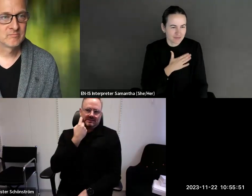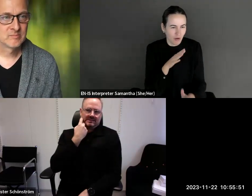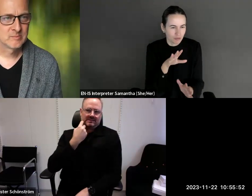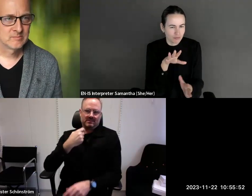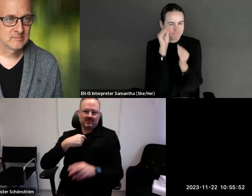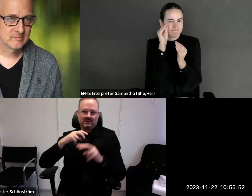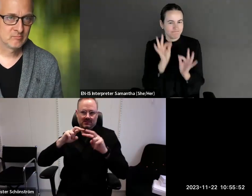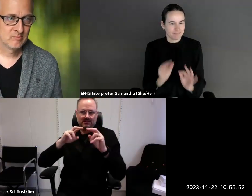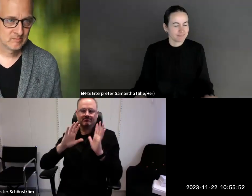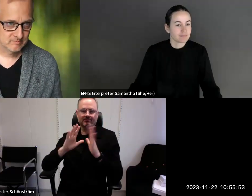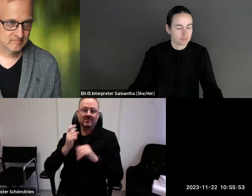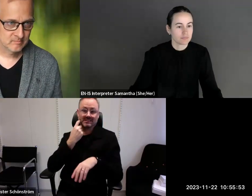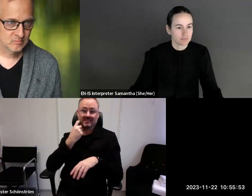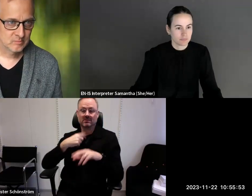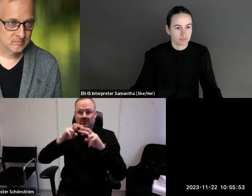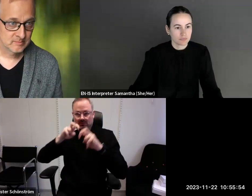Okay, so